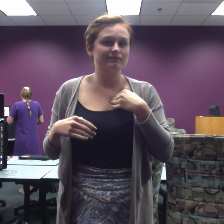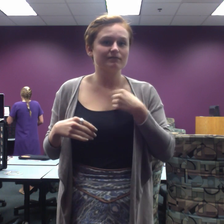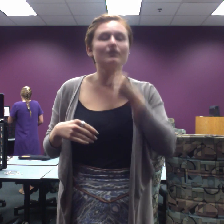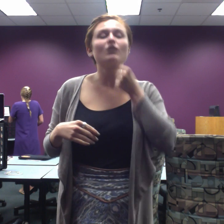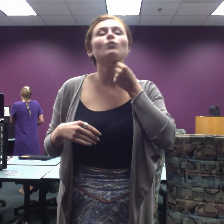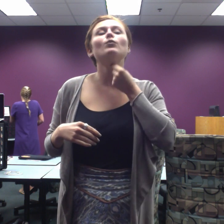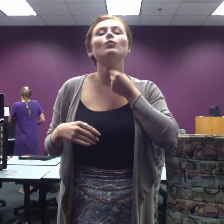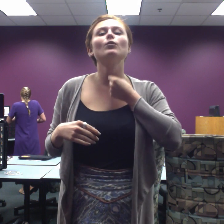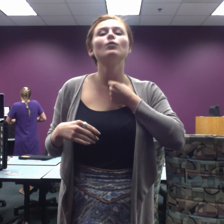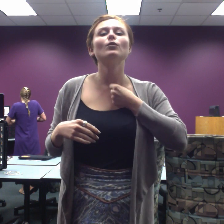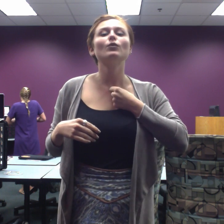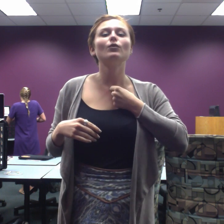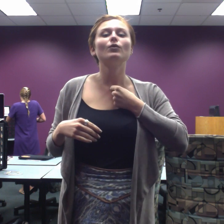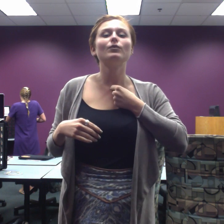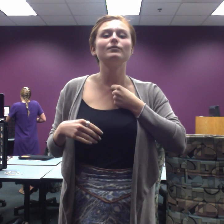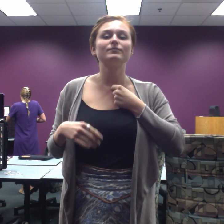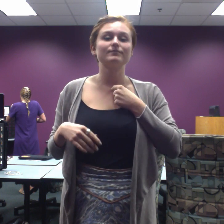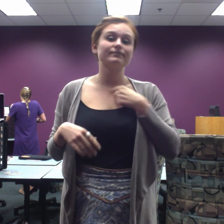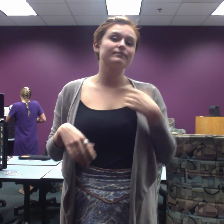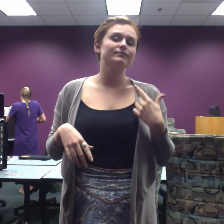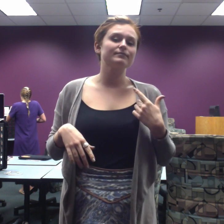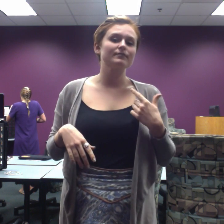esophagus and our stomach